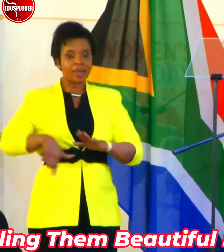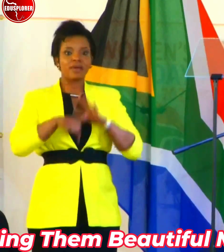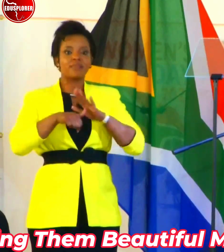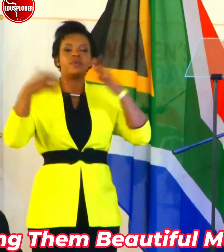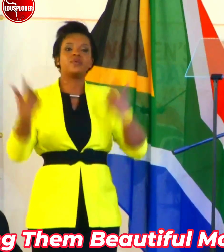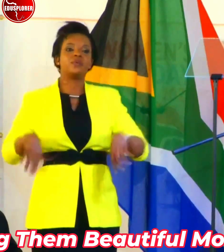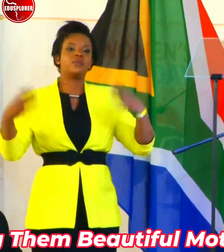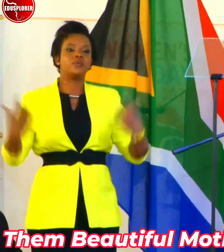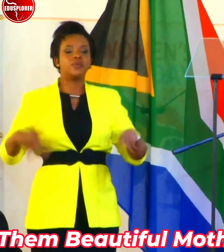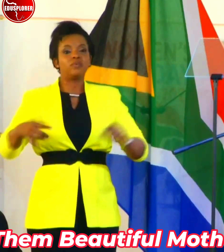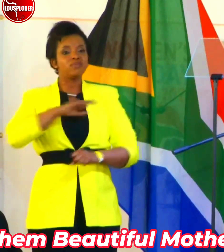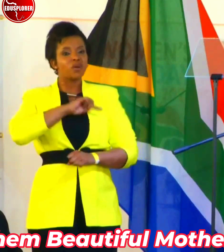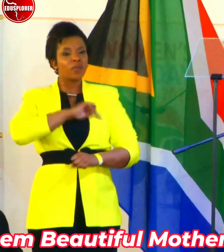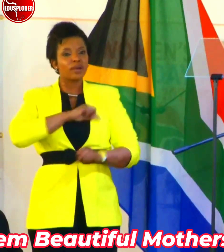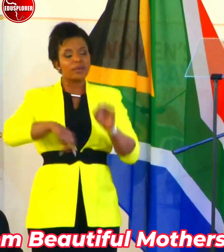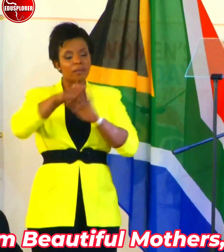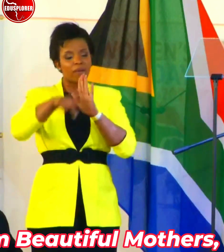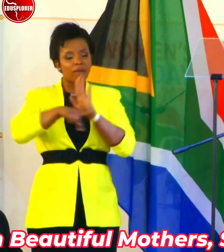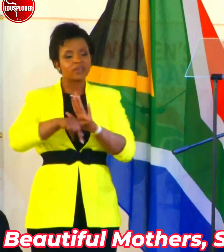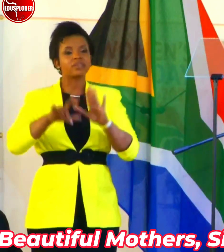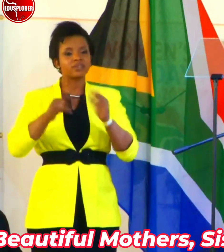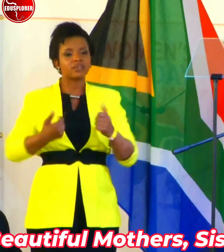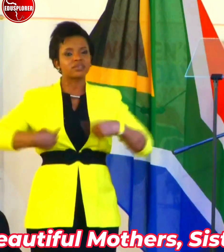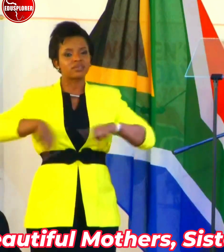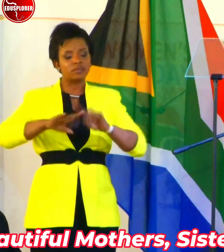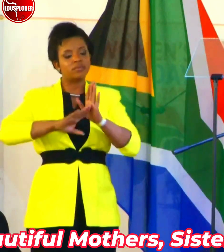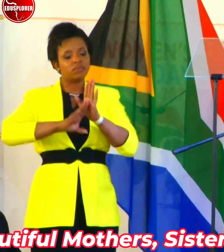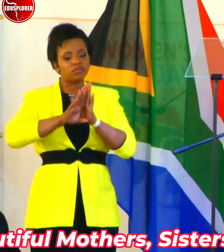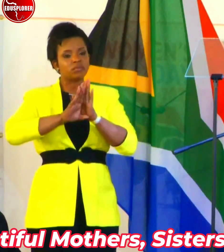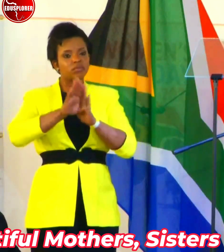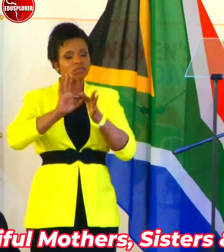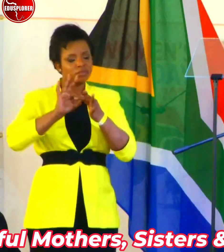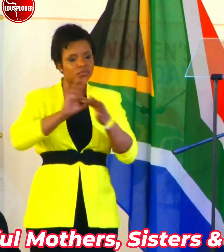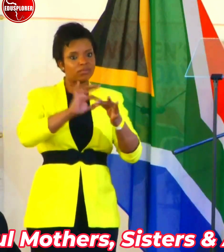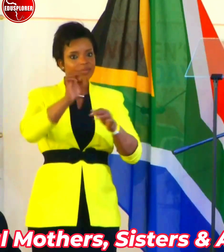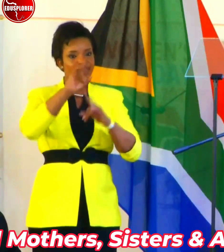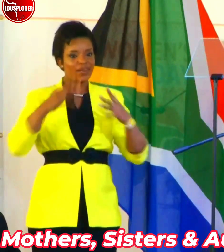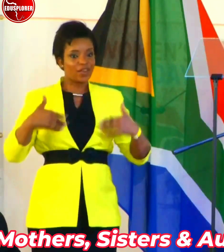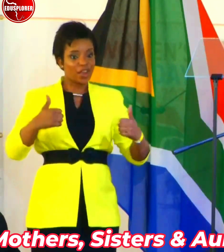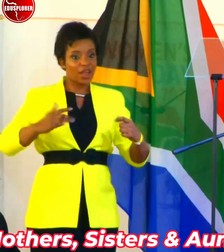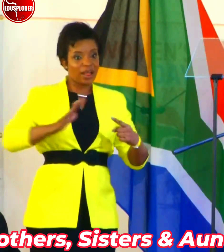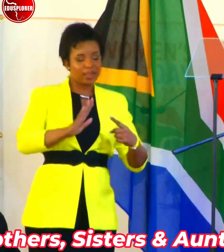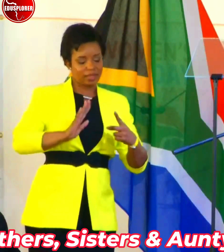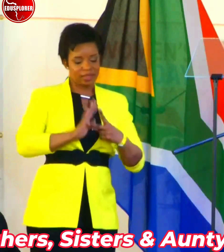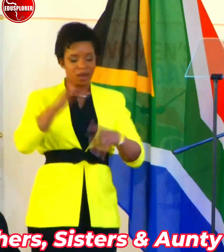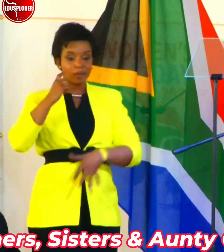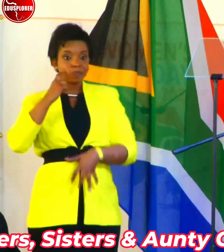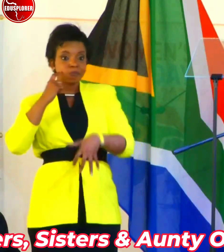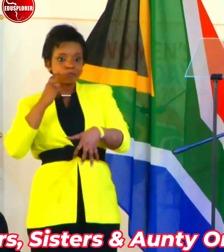of progressive policies around reproductive health, antenatal care,